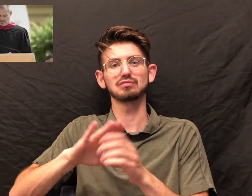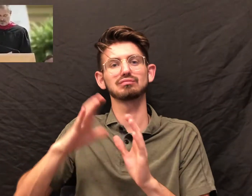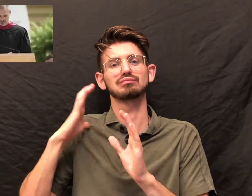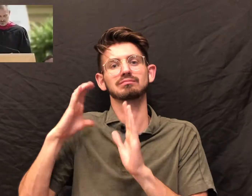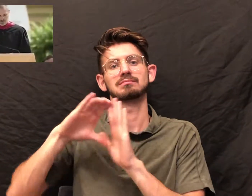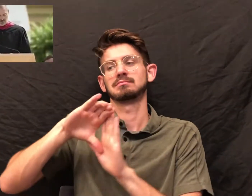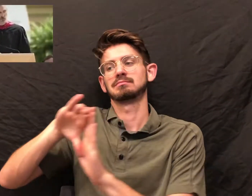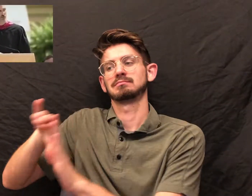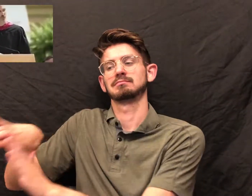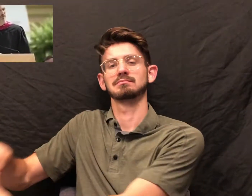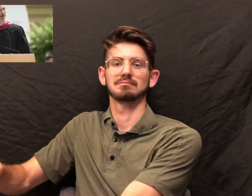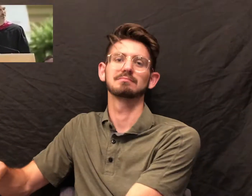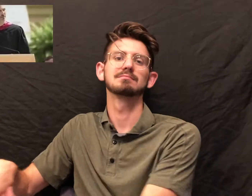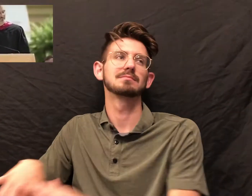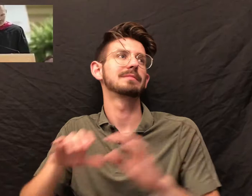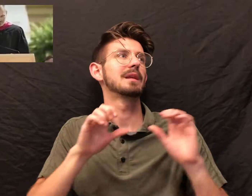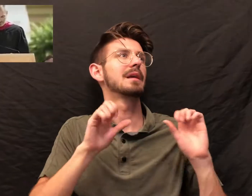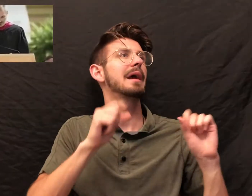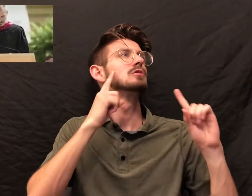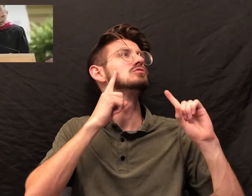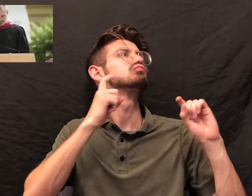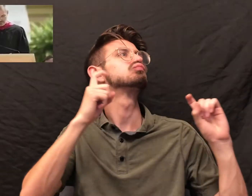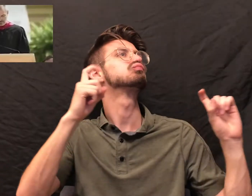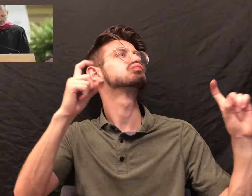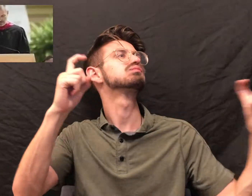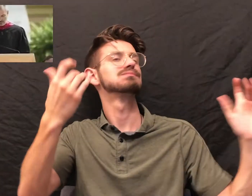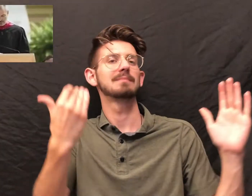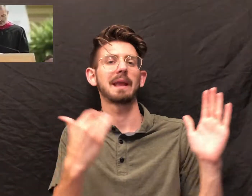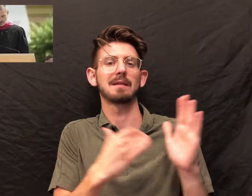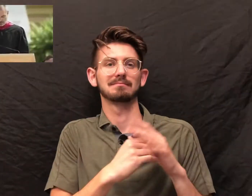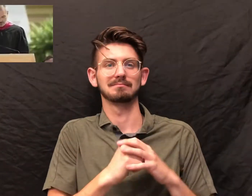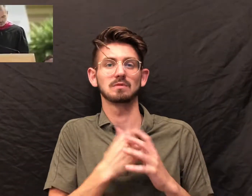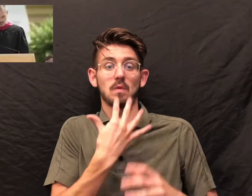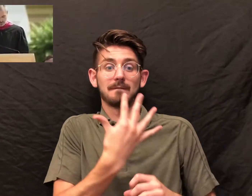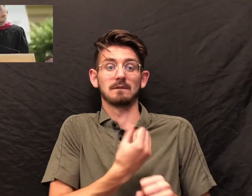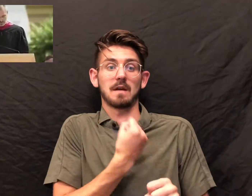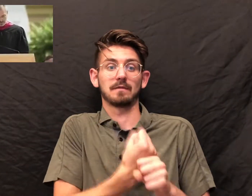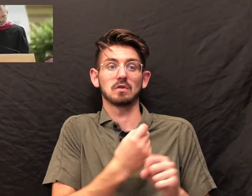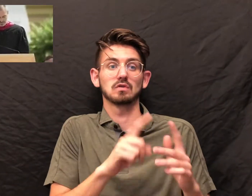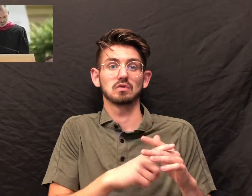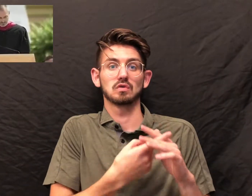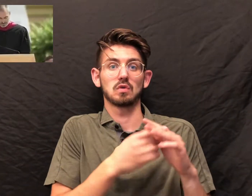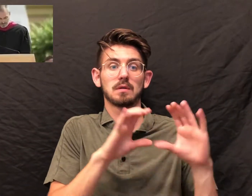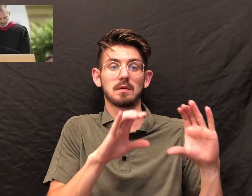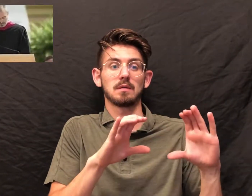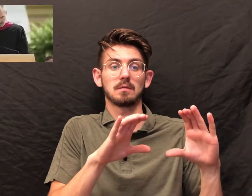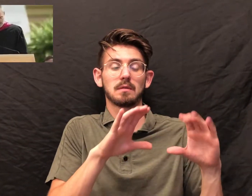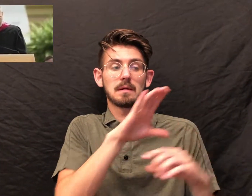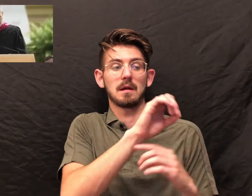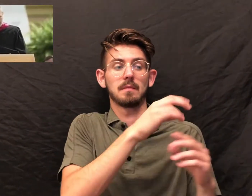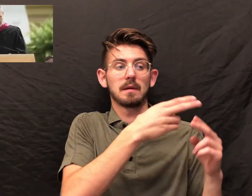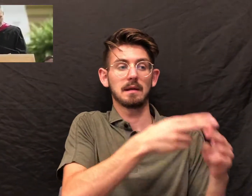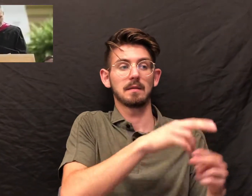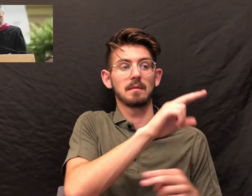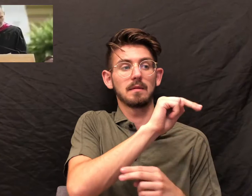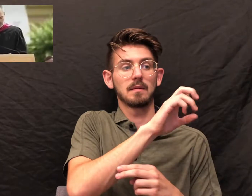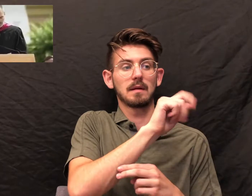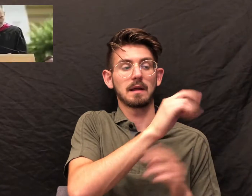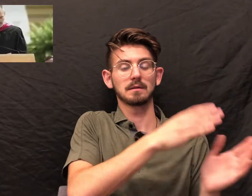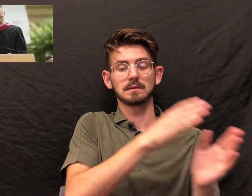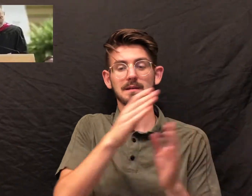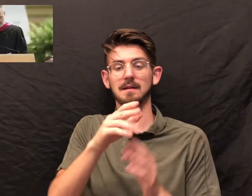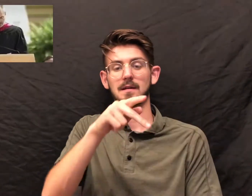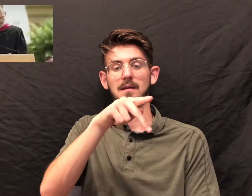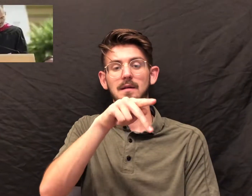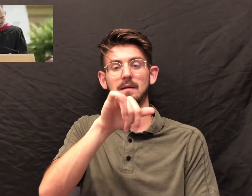enter one of the most creative periods of my life. During the next 5 years, I started a company named Next, another company named Pixar, and fell